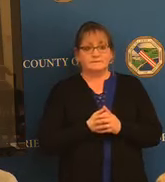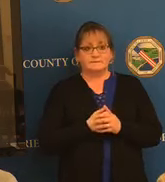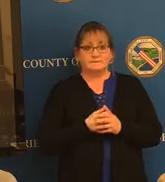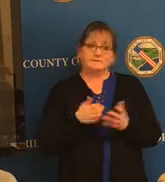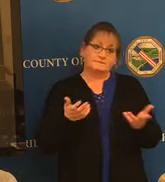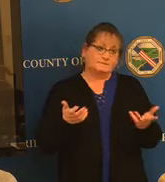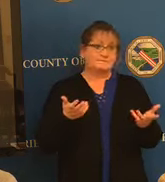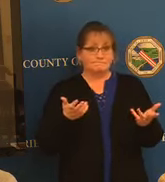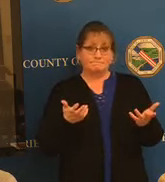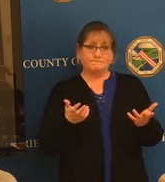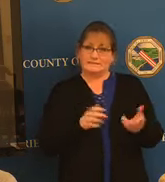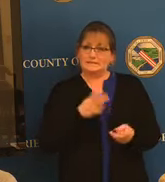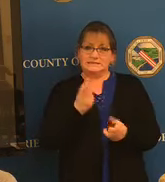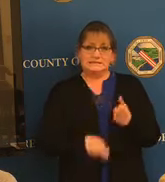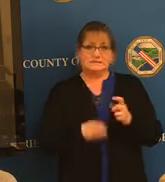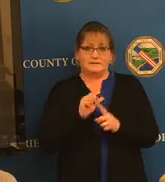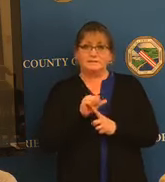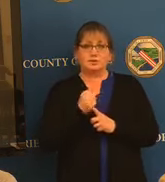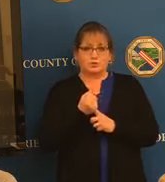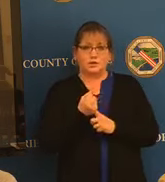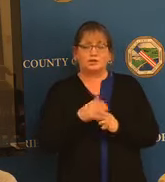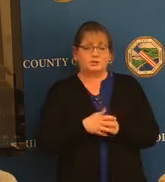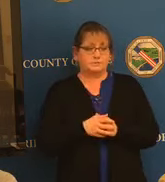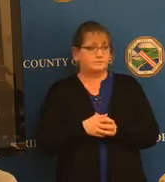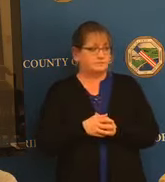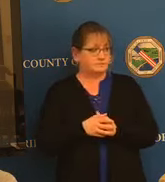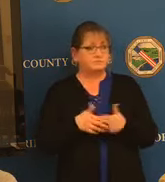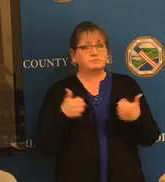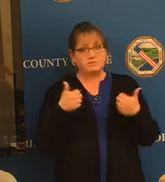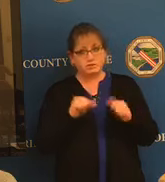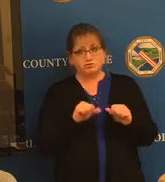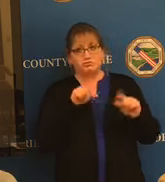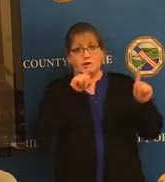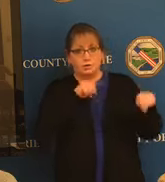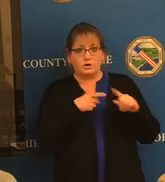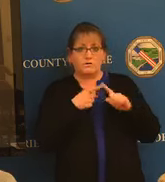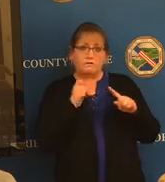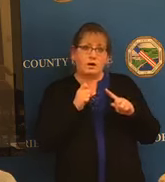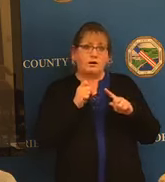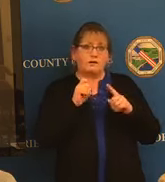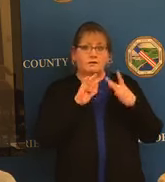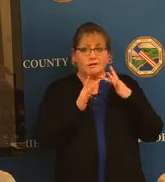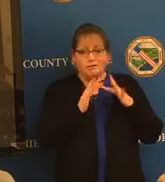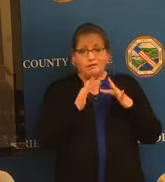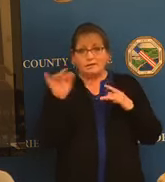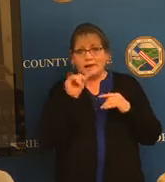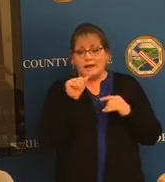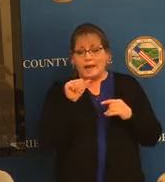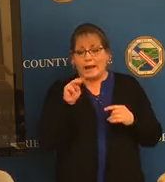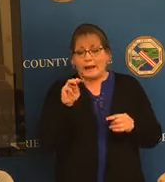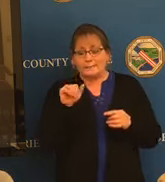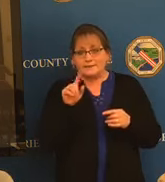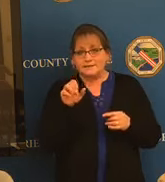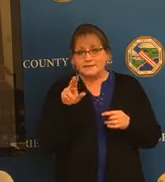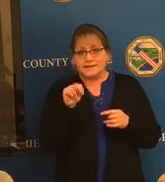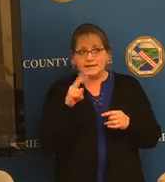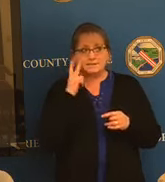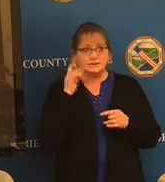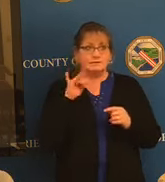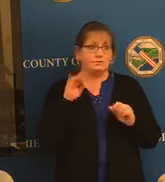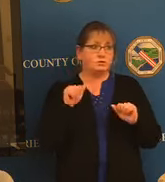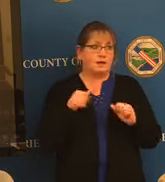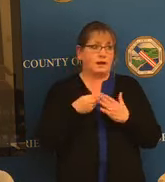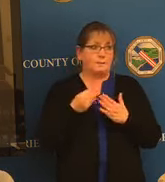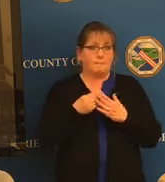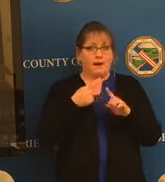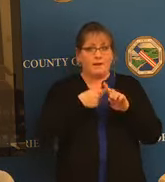that's a tough situation. You can try ordering online, like through Amazon. See if you can get a thermometer there. If